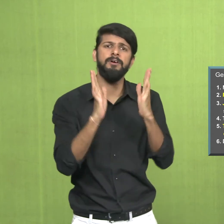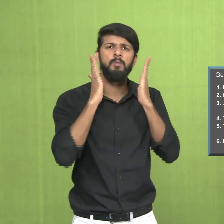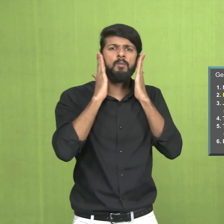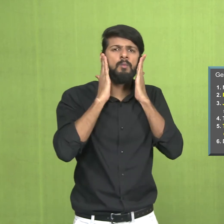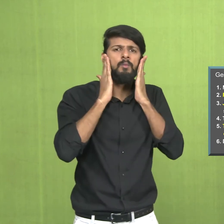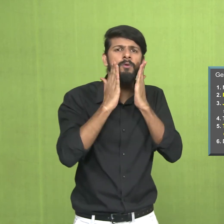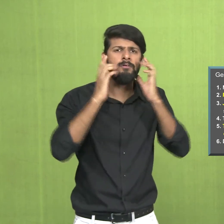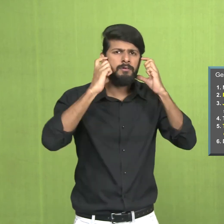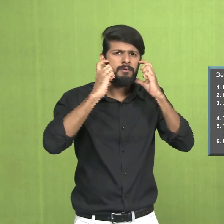perfectly neat,